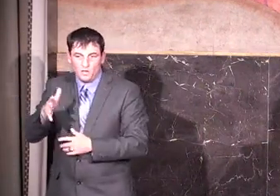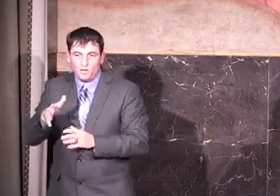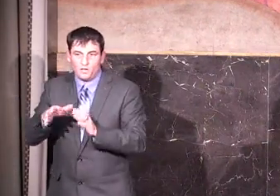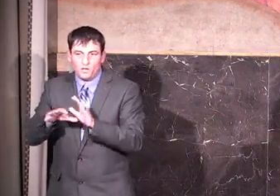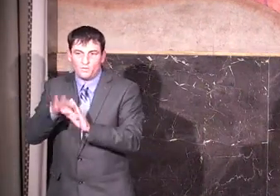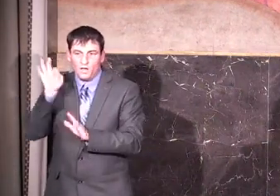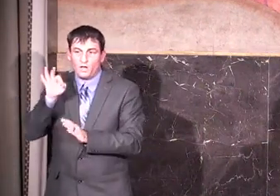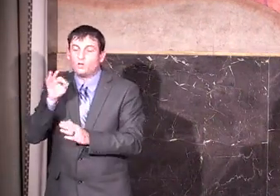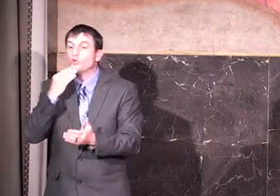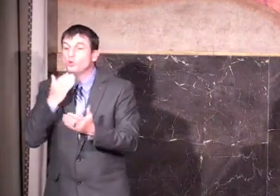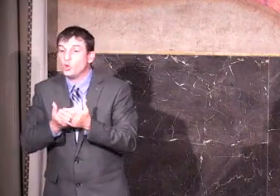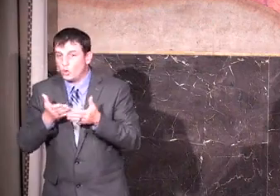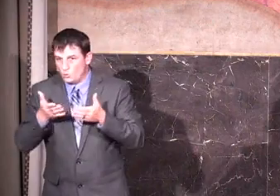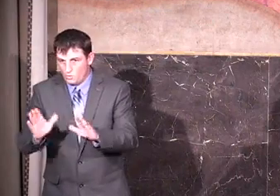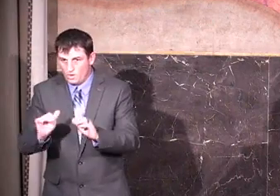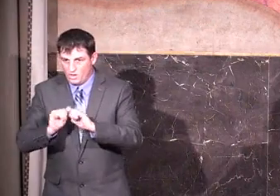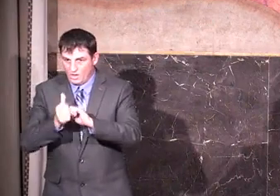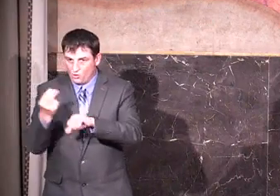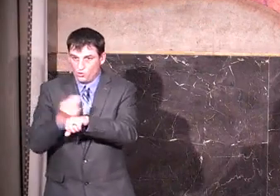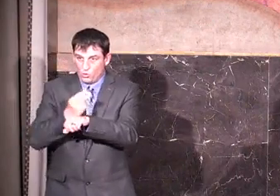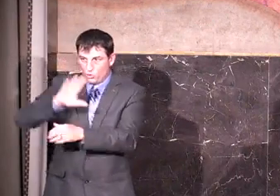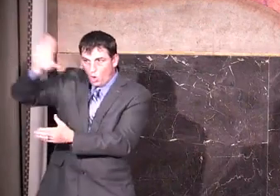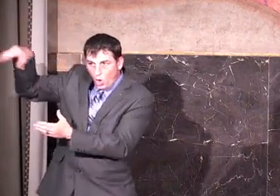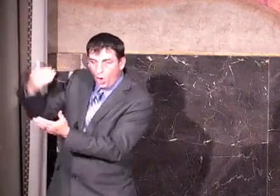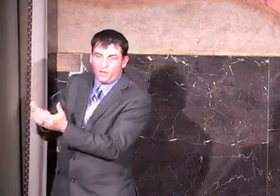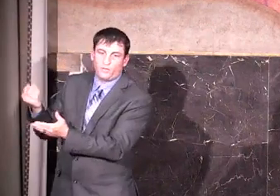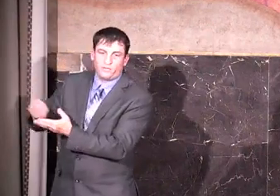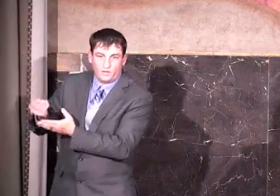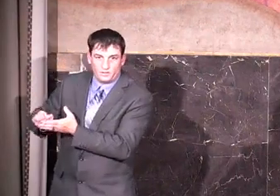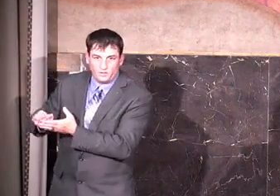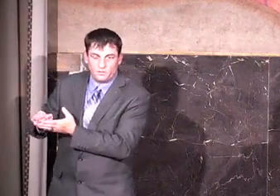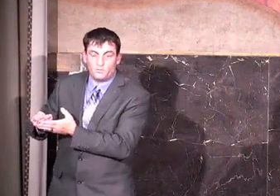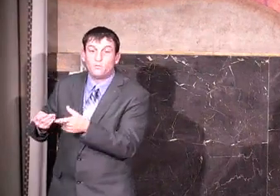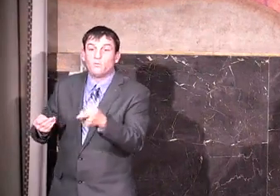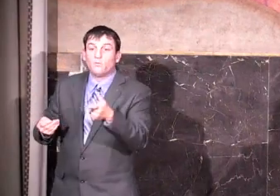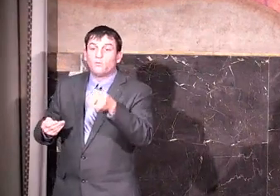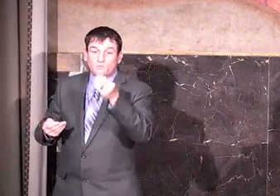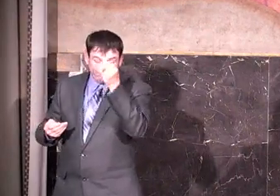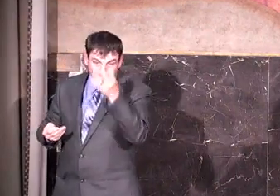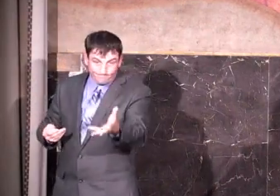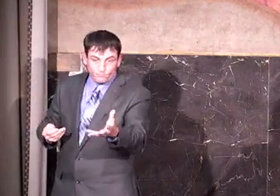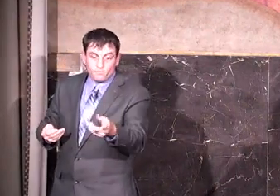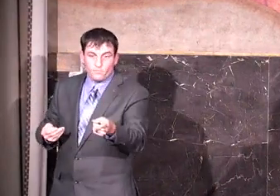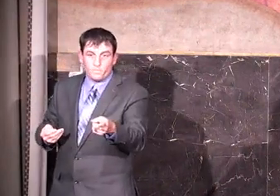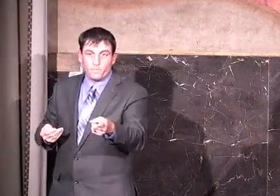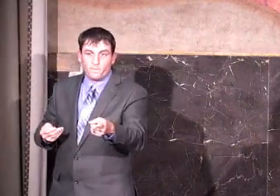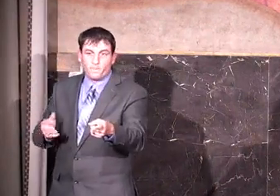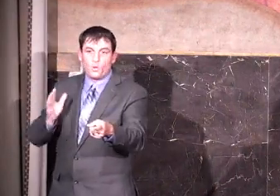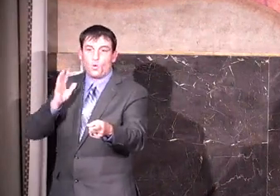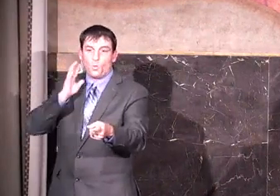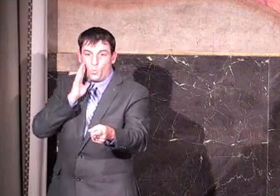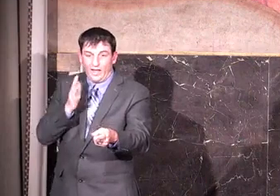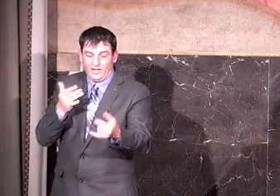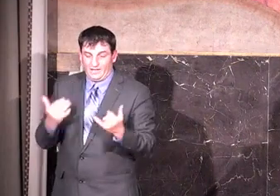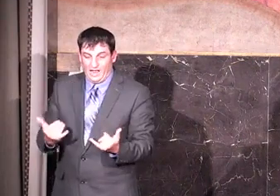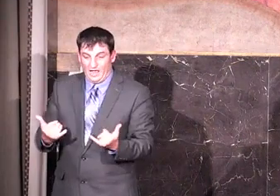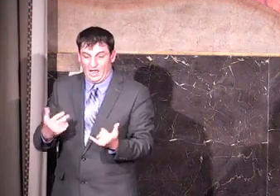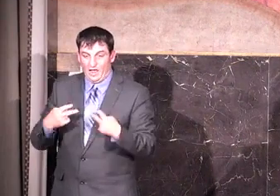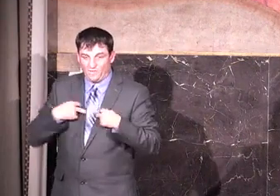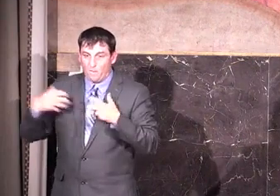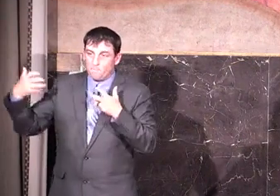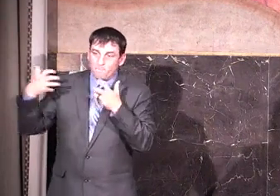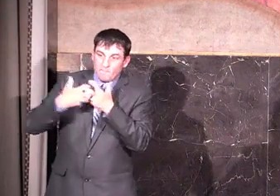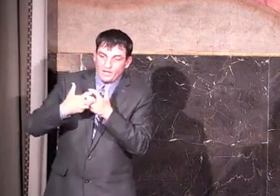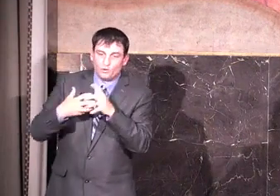and constructive uses for all of that funding. I would remind you that we're going to have a match right now of